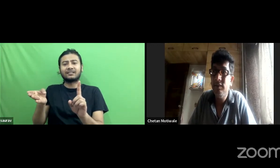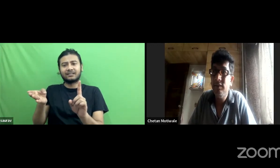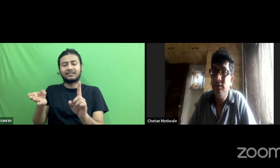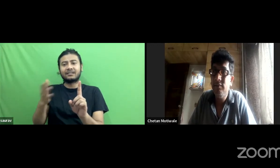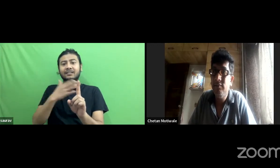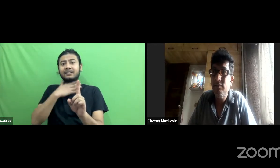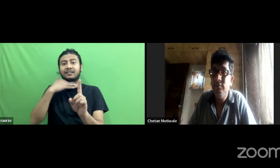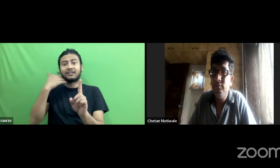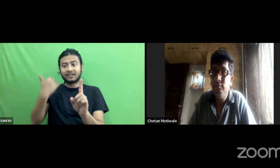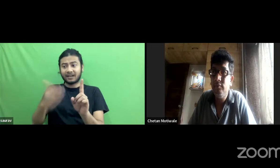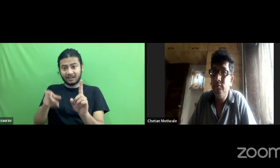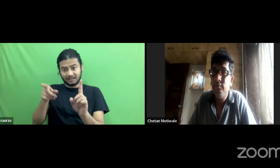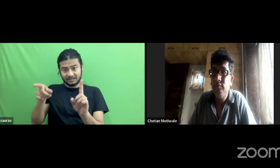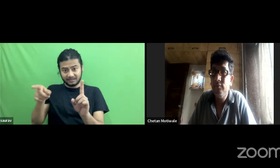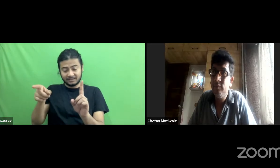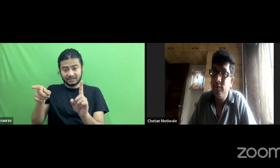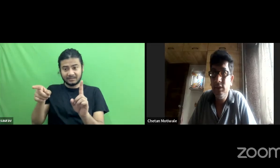next birth and pay the debt.